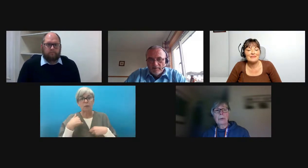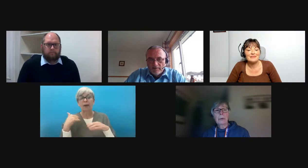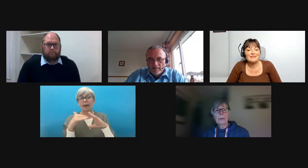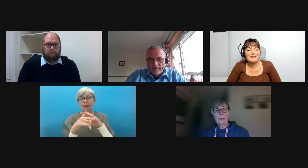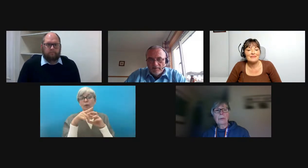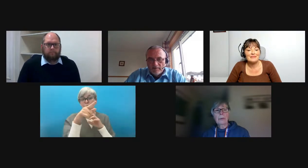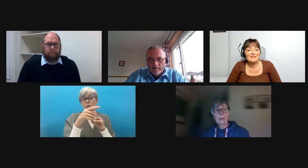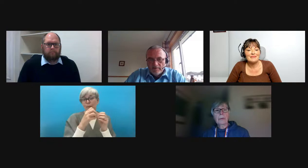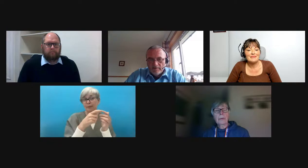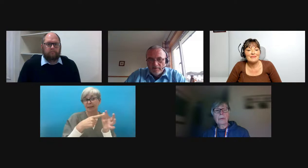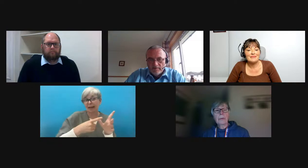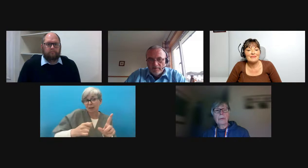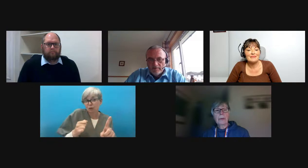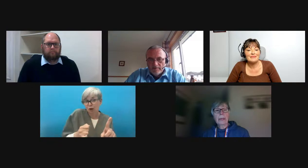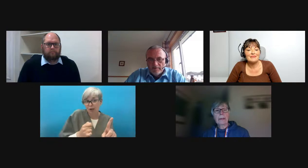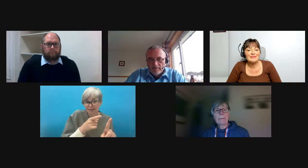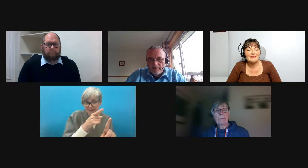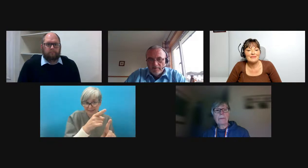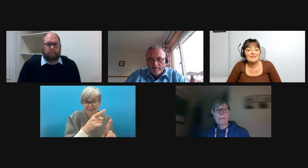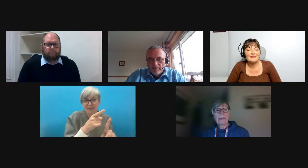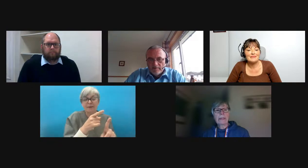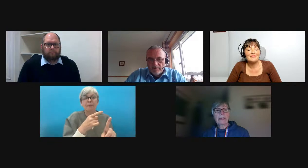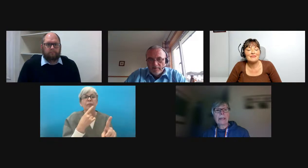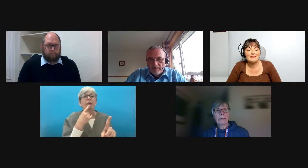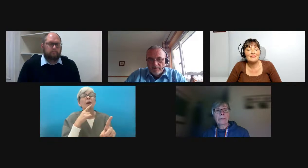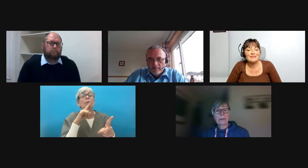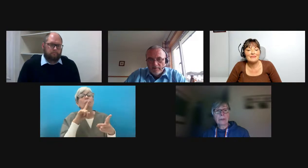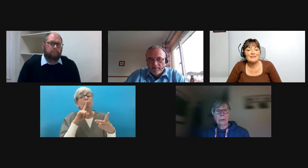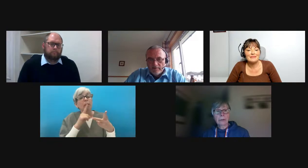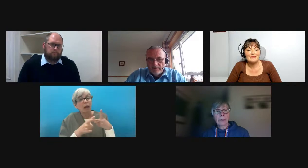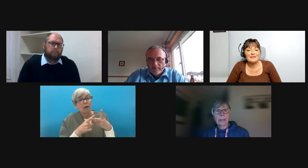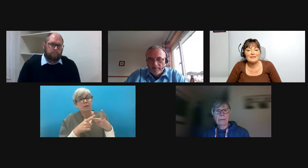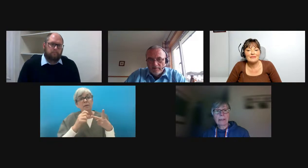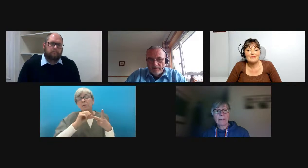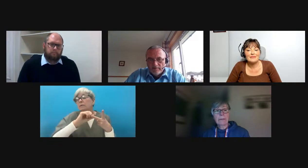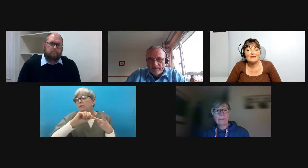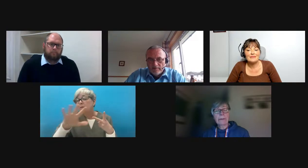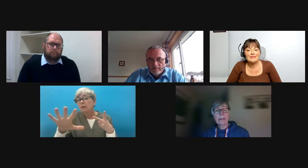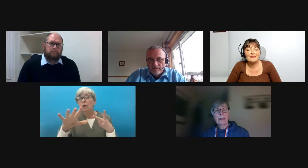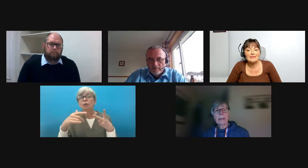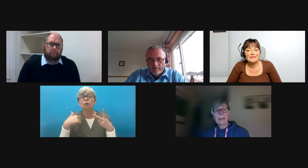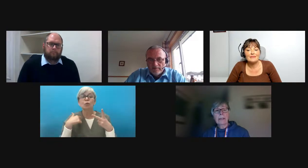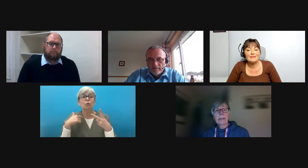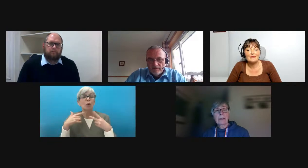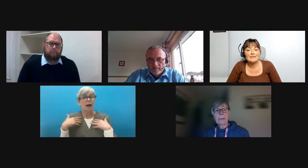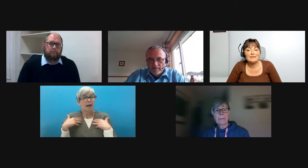but also to the Health and Social Care Alliance,